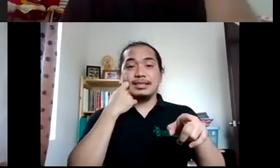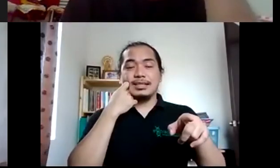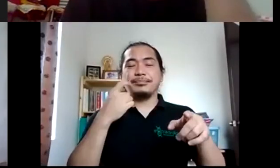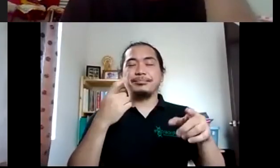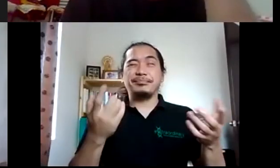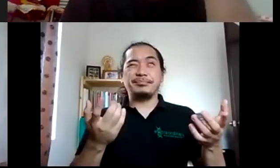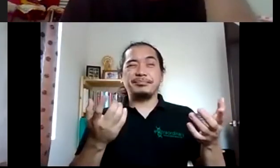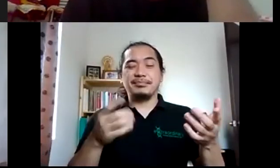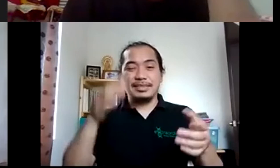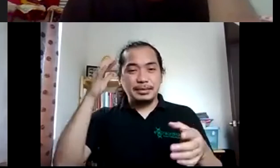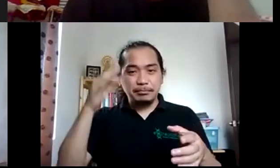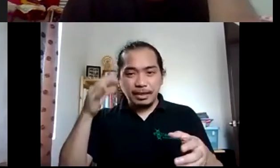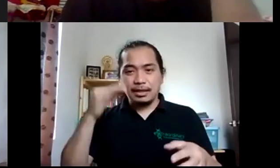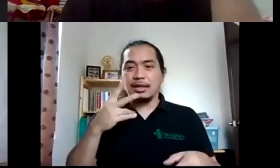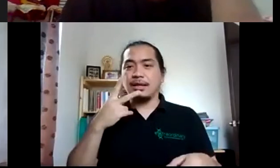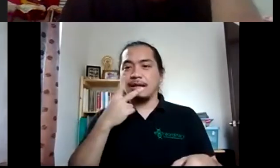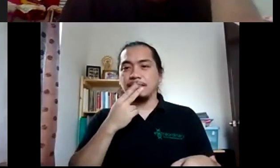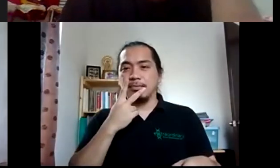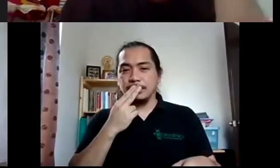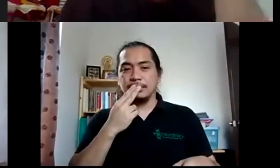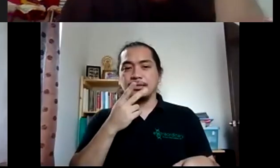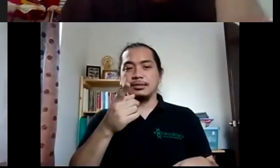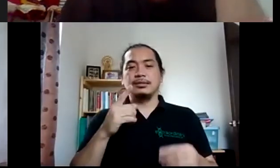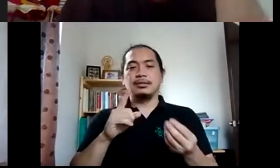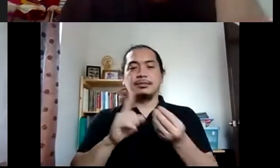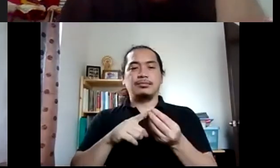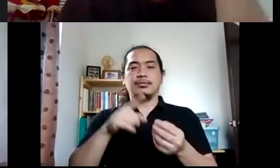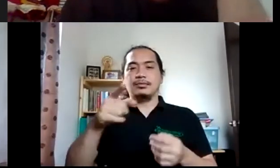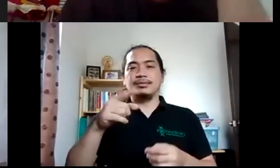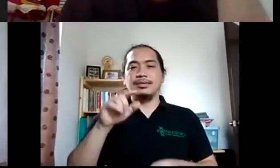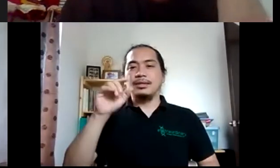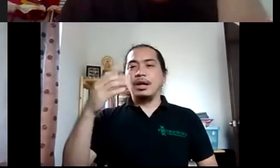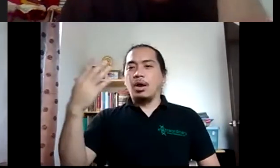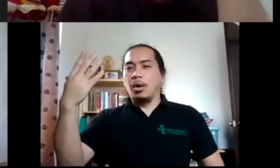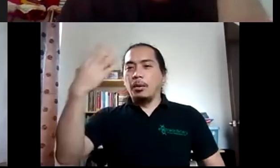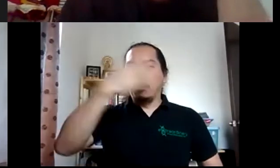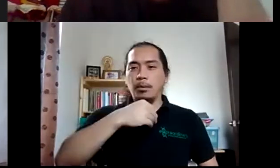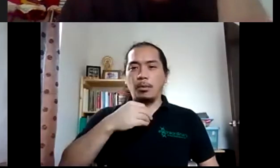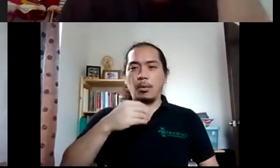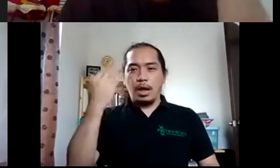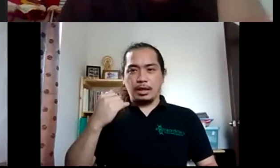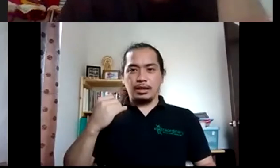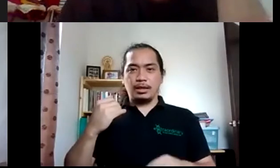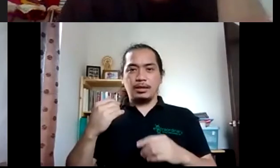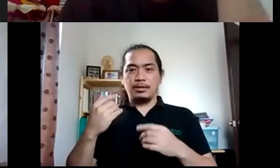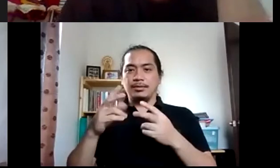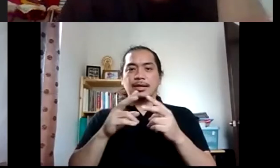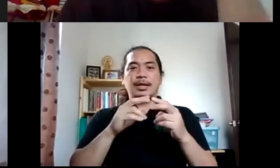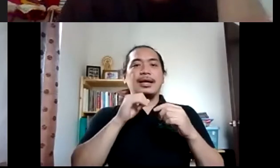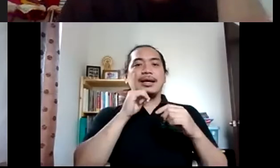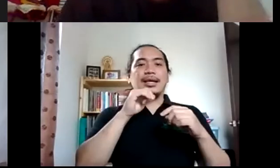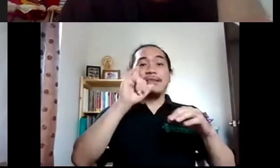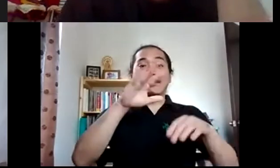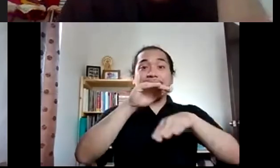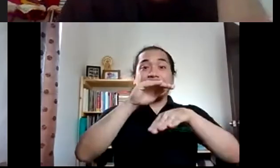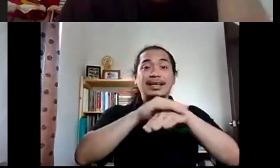So we have to see whether or not those signs are connected. So